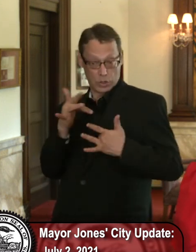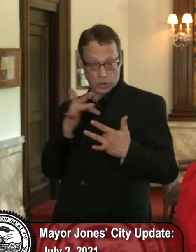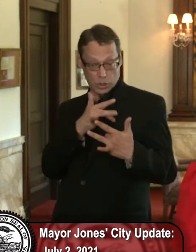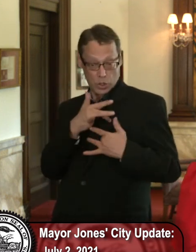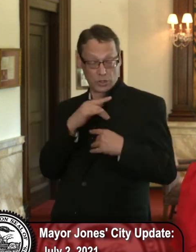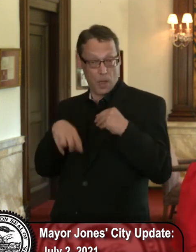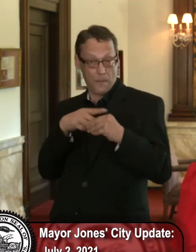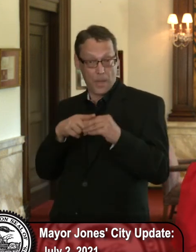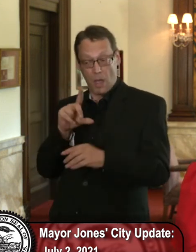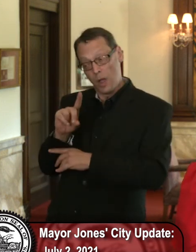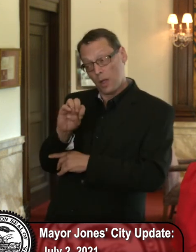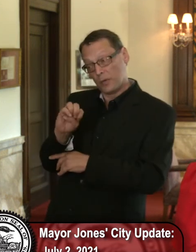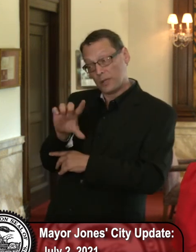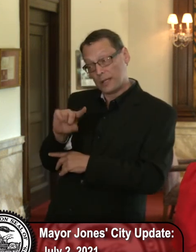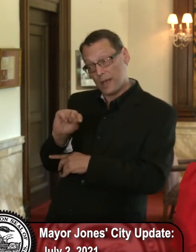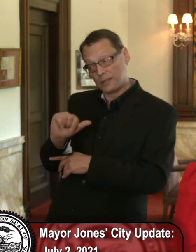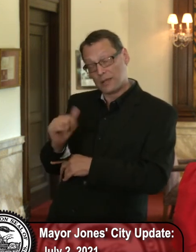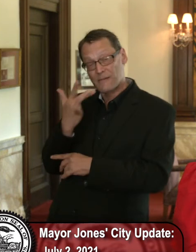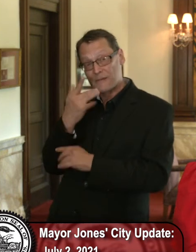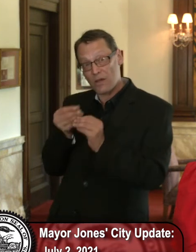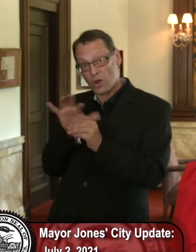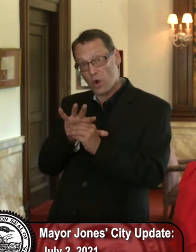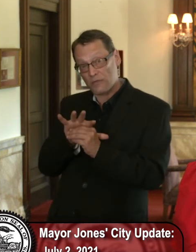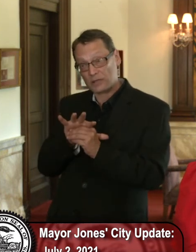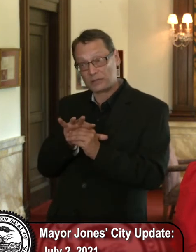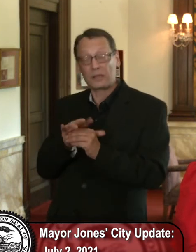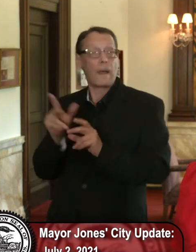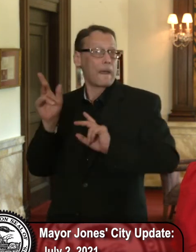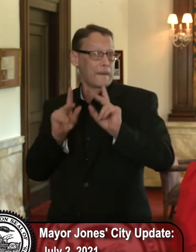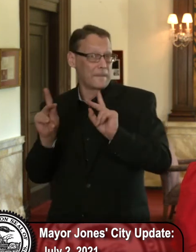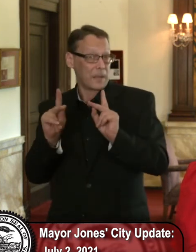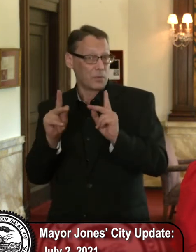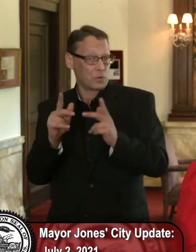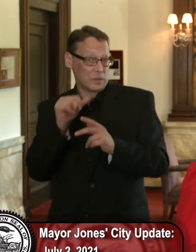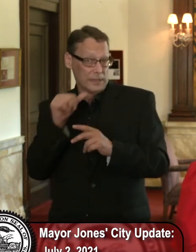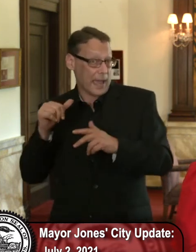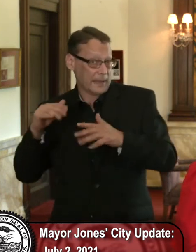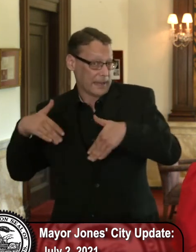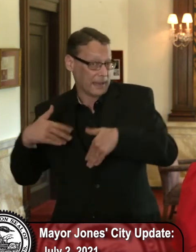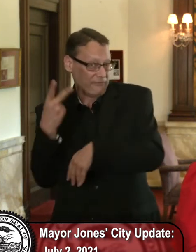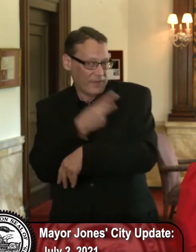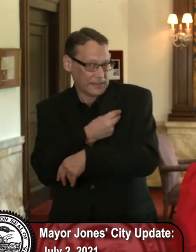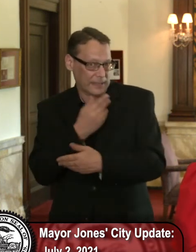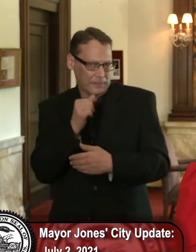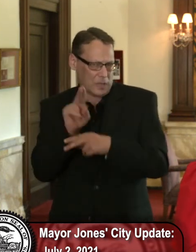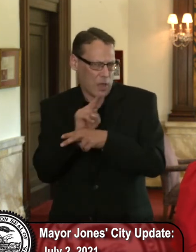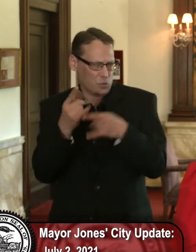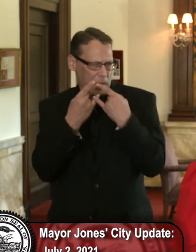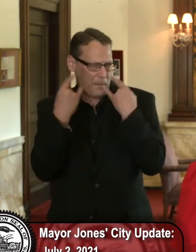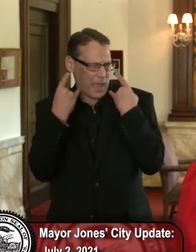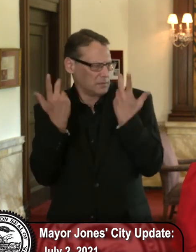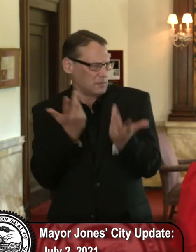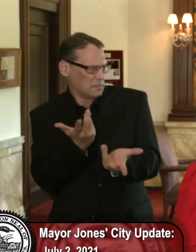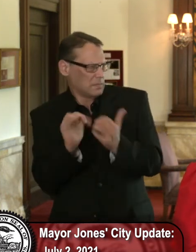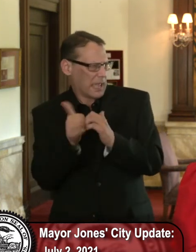the Delta variant because unvaccinated people may not also wear masks? And how can we address that? I